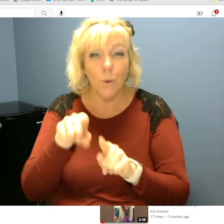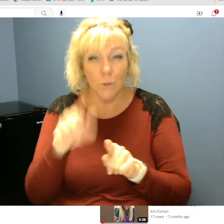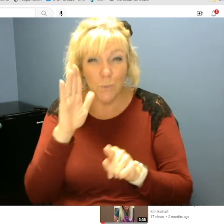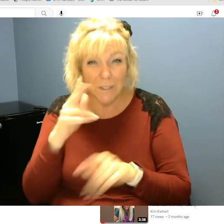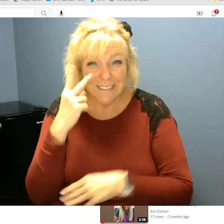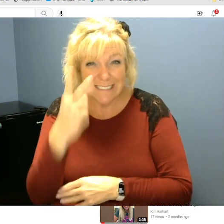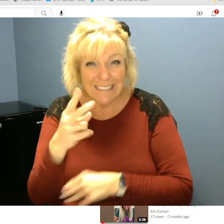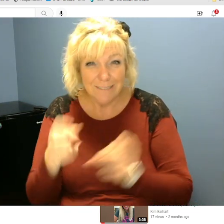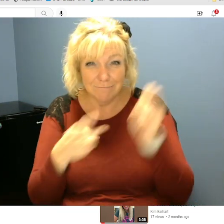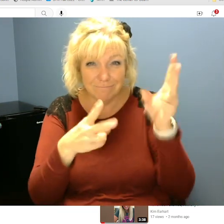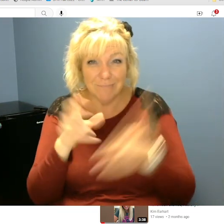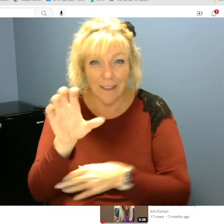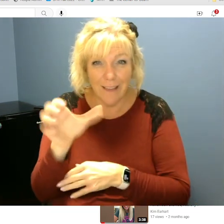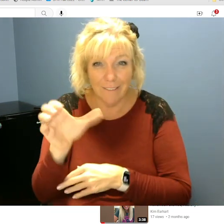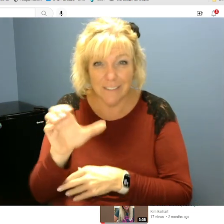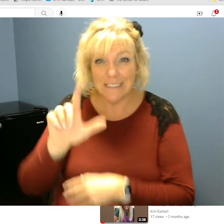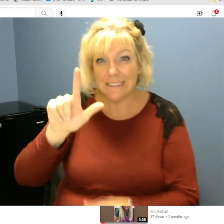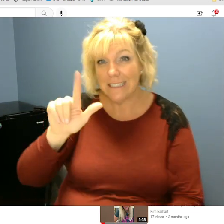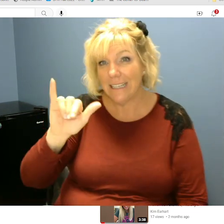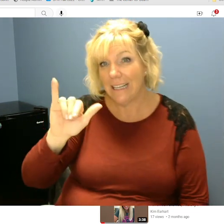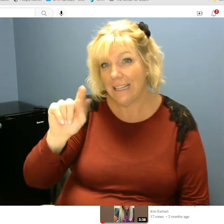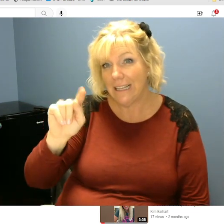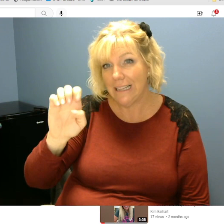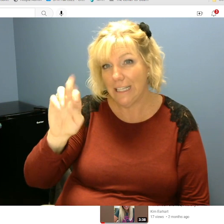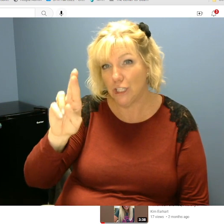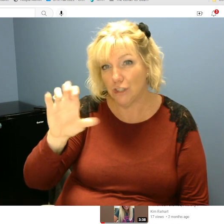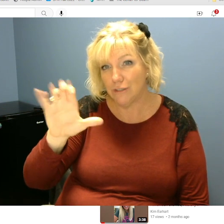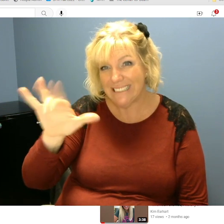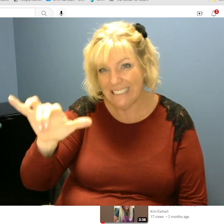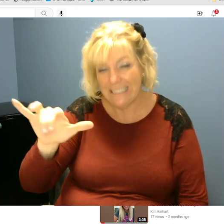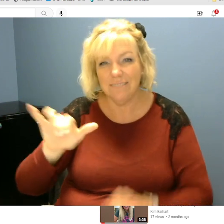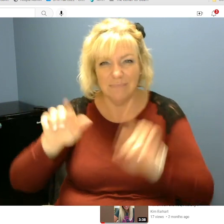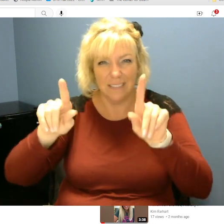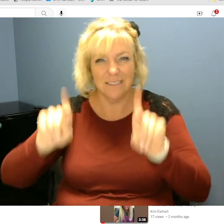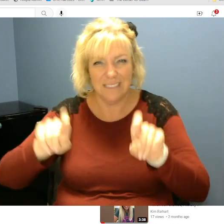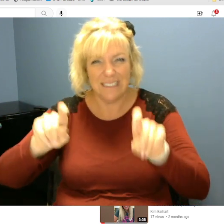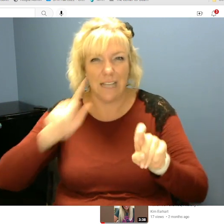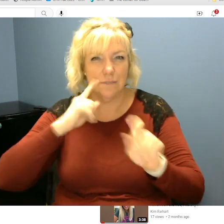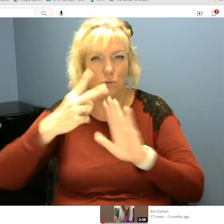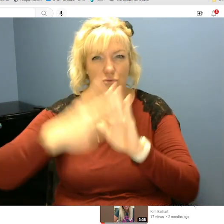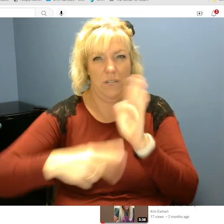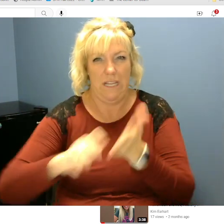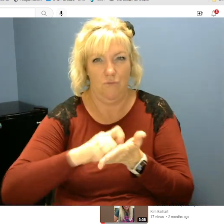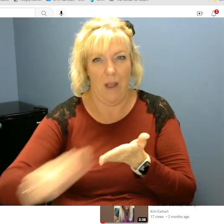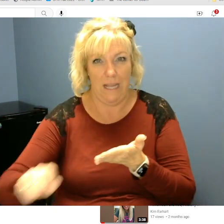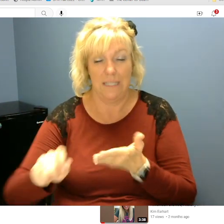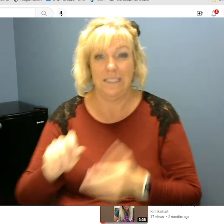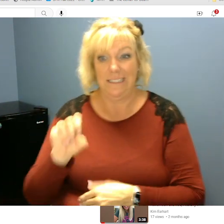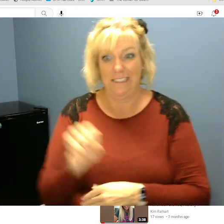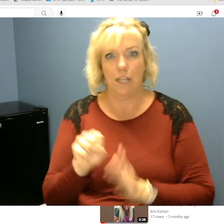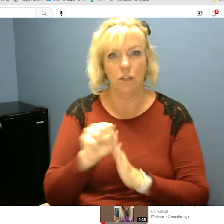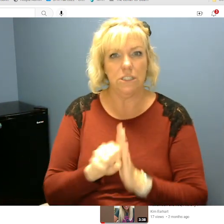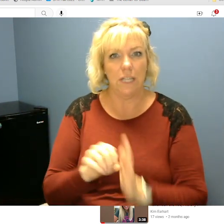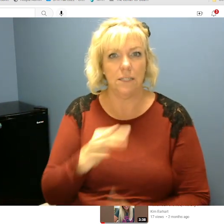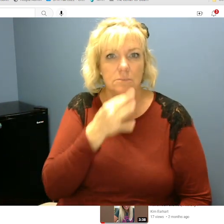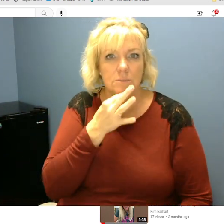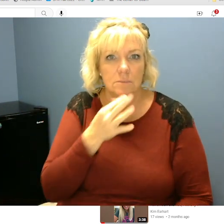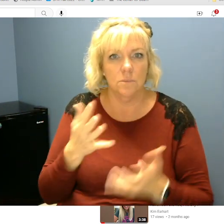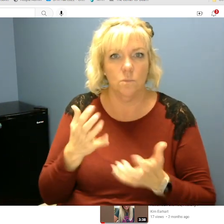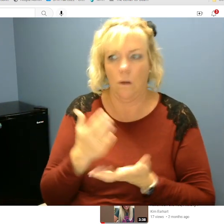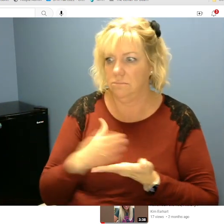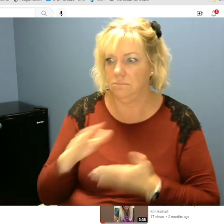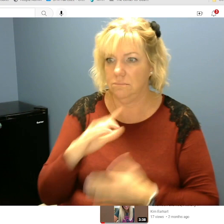ways in which white Southerners still found a means to restrict black men from